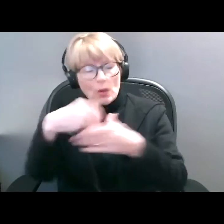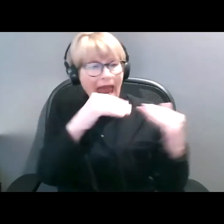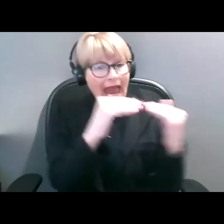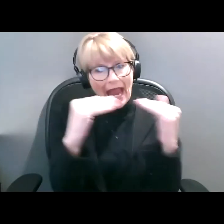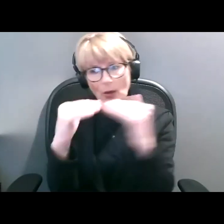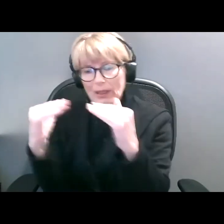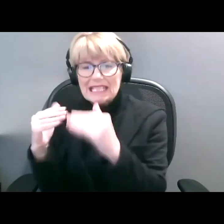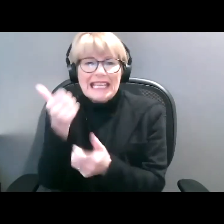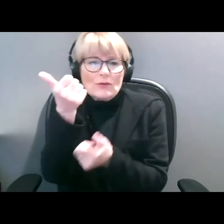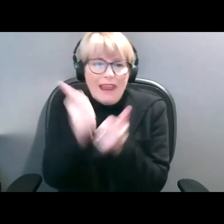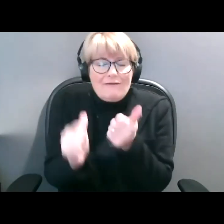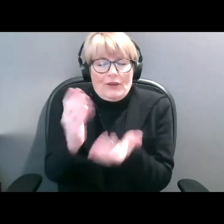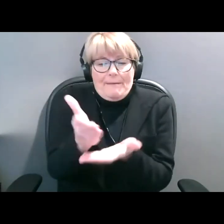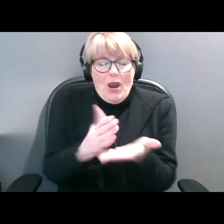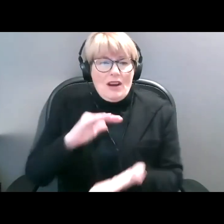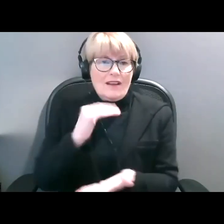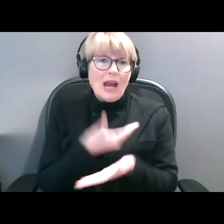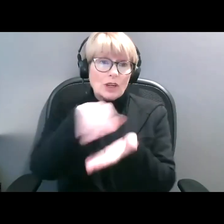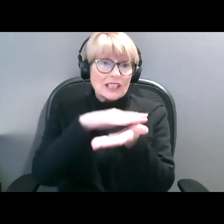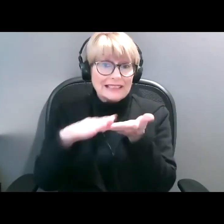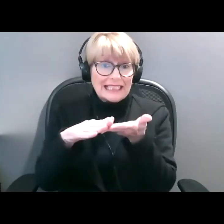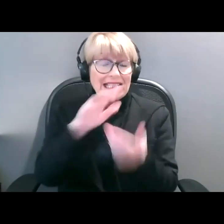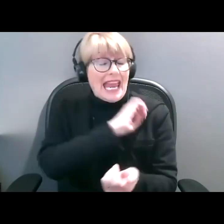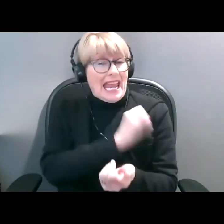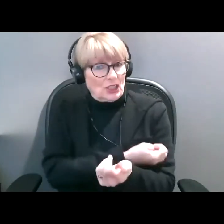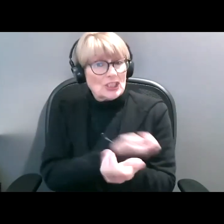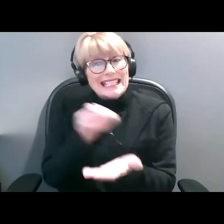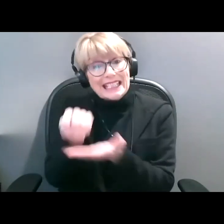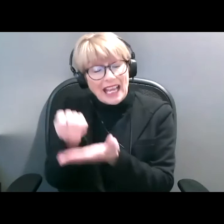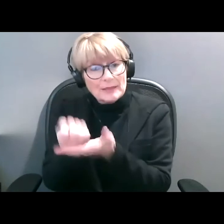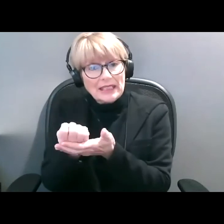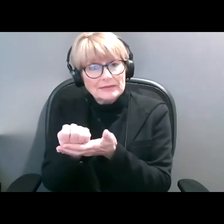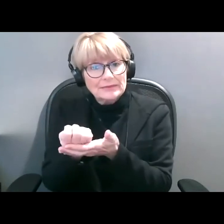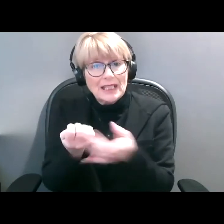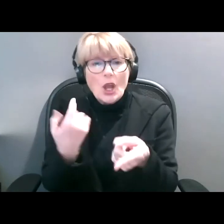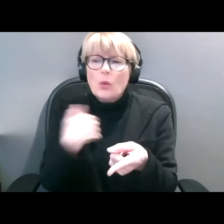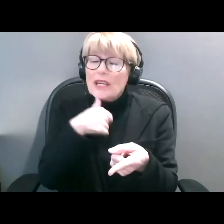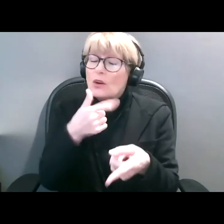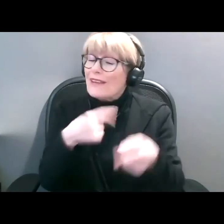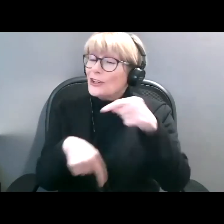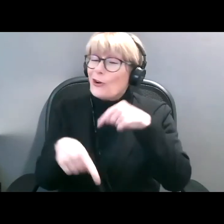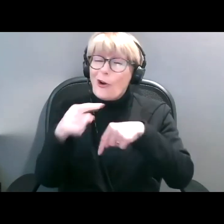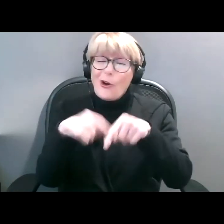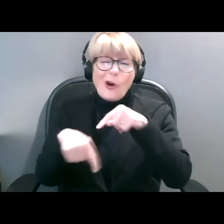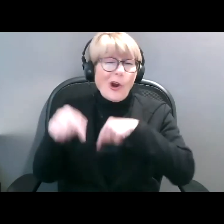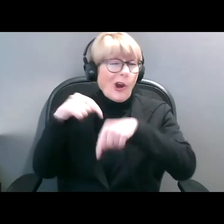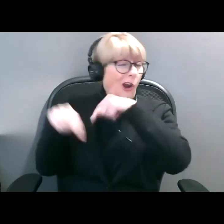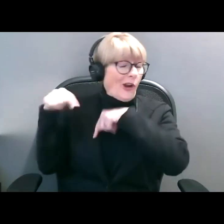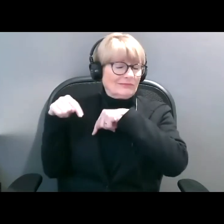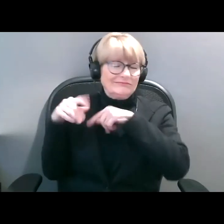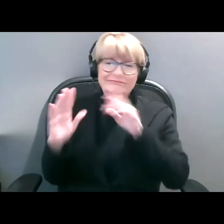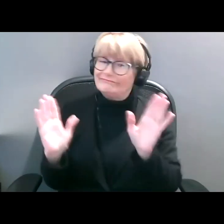single aspect of our clean energy economy. We don't have to go back too far to think